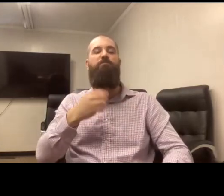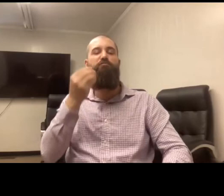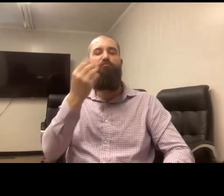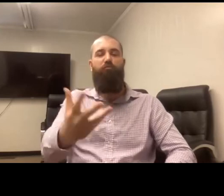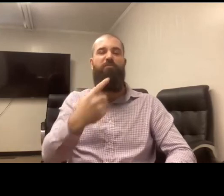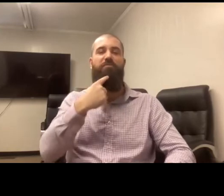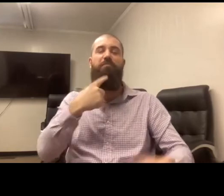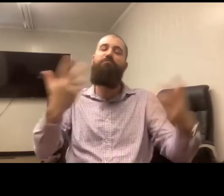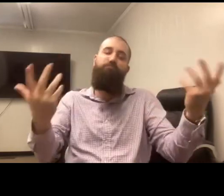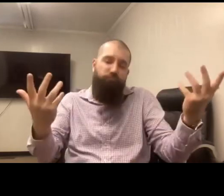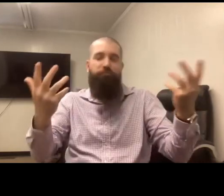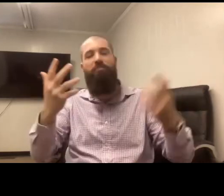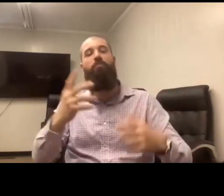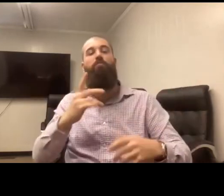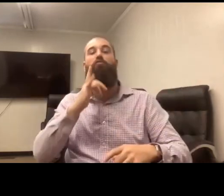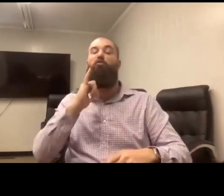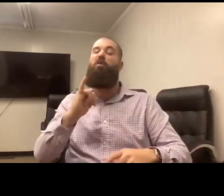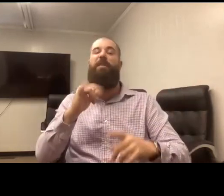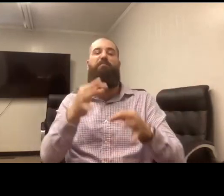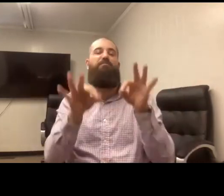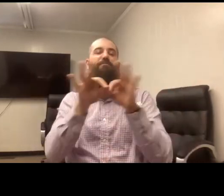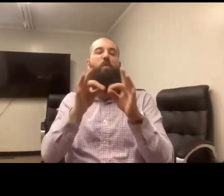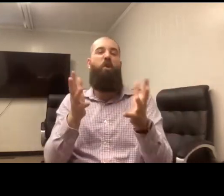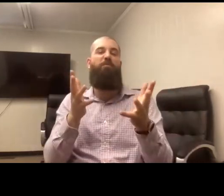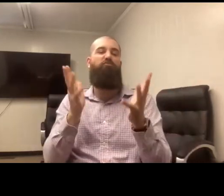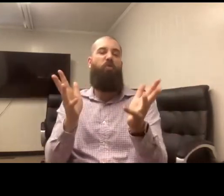Or the mom feels it's dangerous. And I usually say, well,